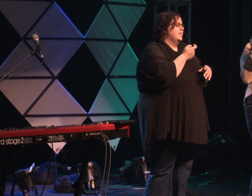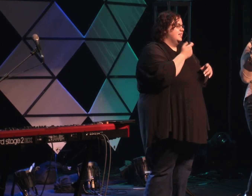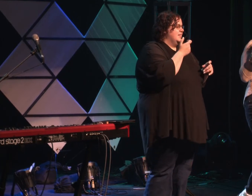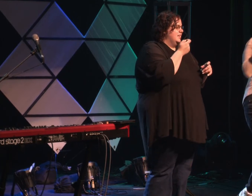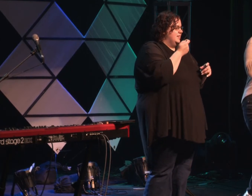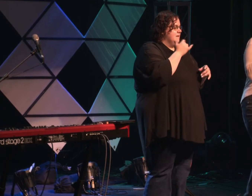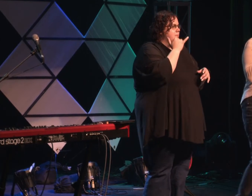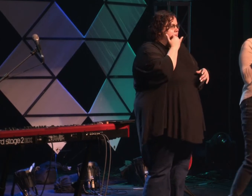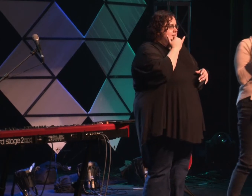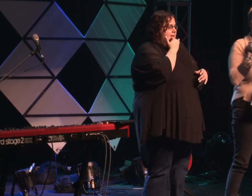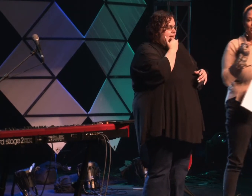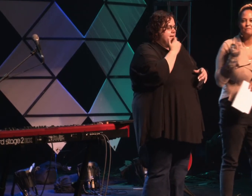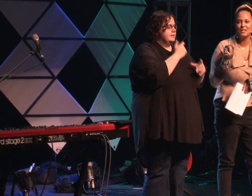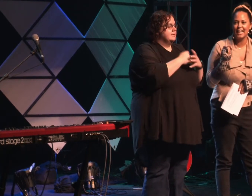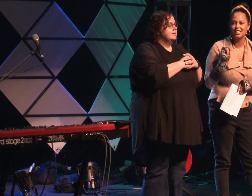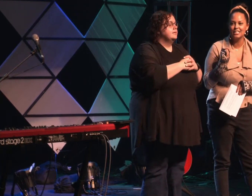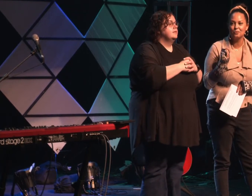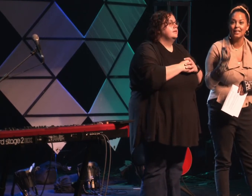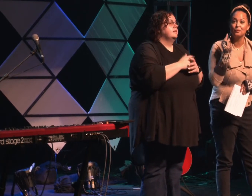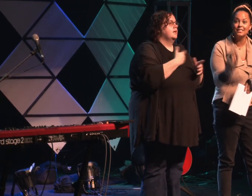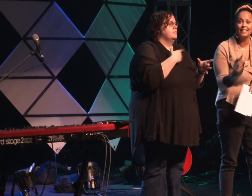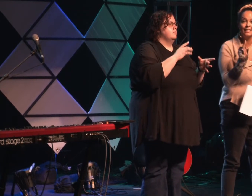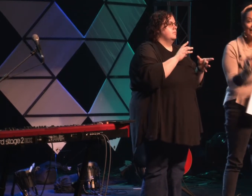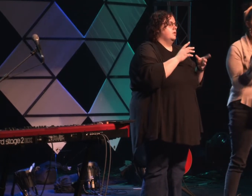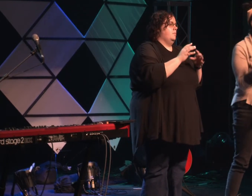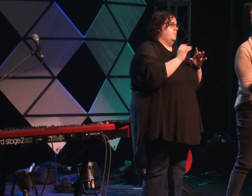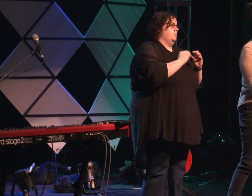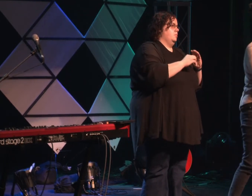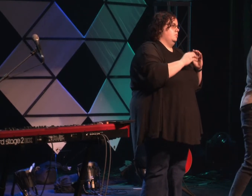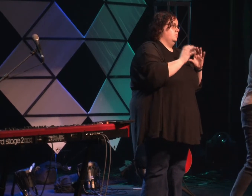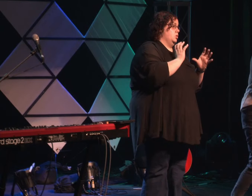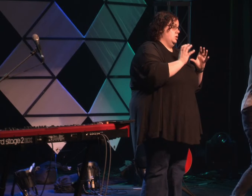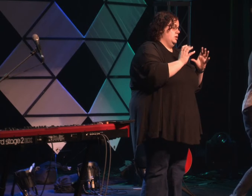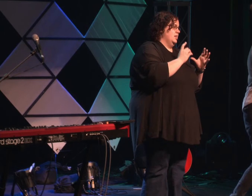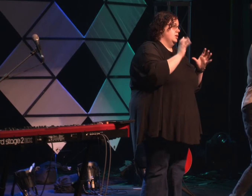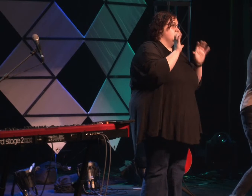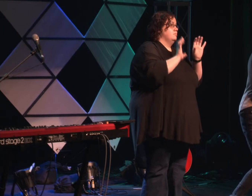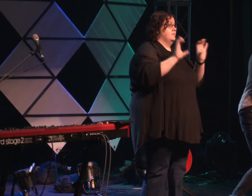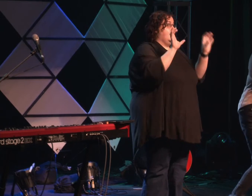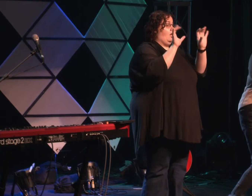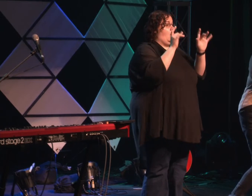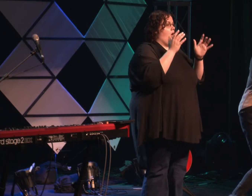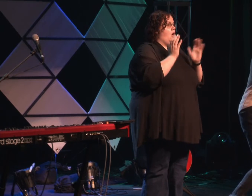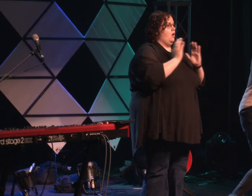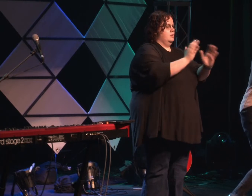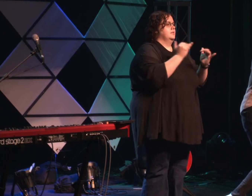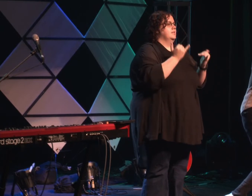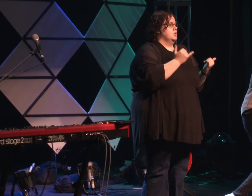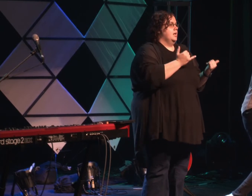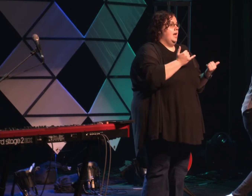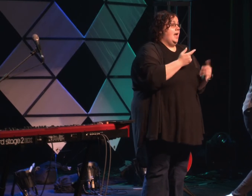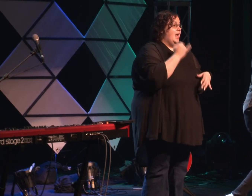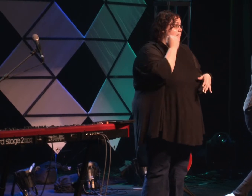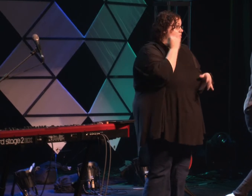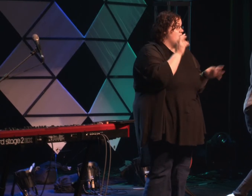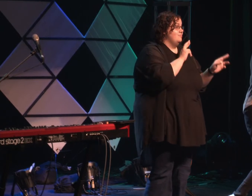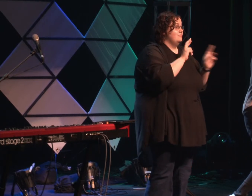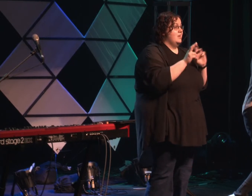tiny mistake in our communication this weekend. We said that Deck the Halls was today. So if you came prepared to deck the